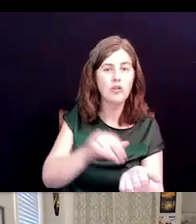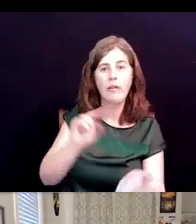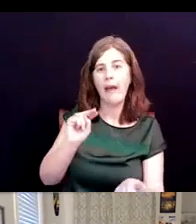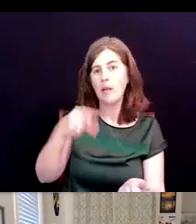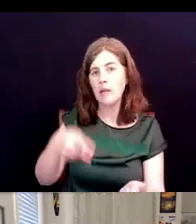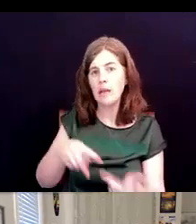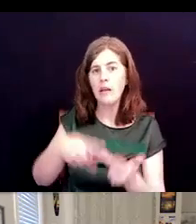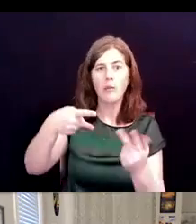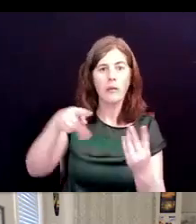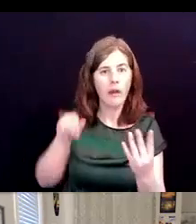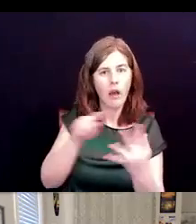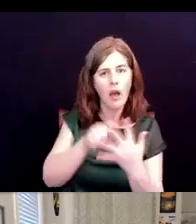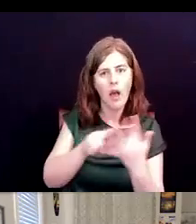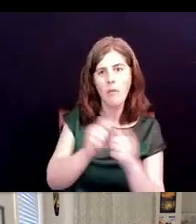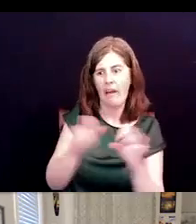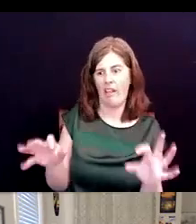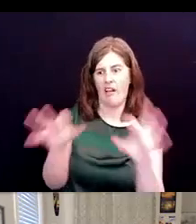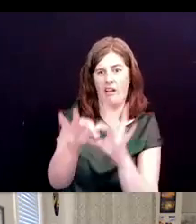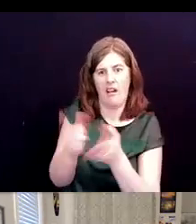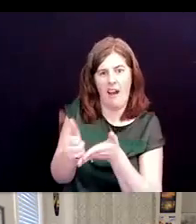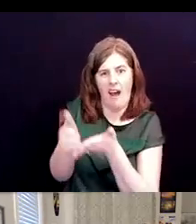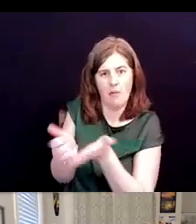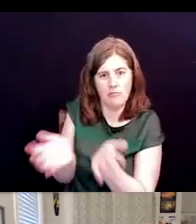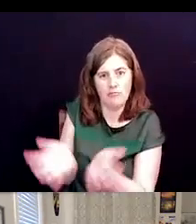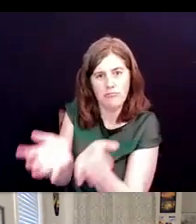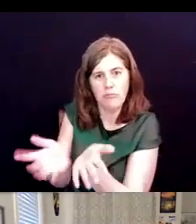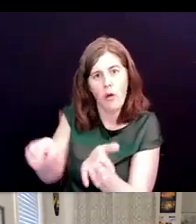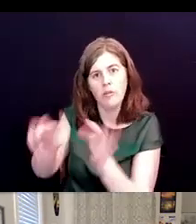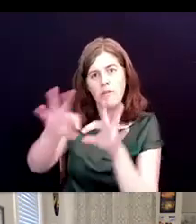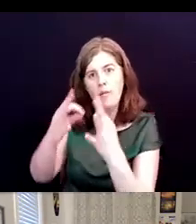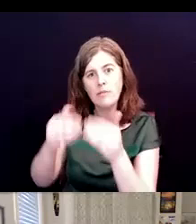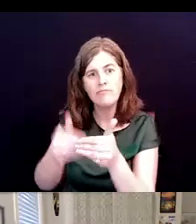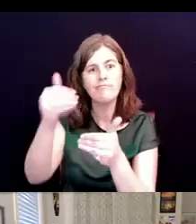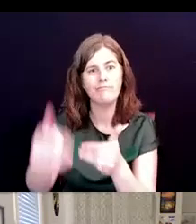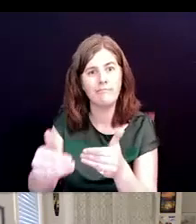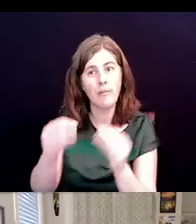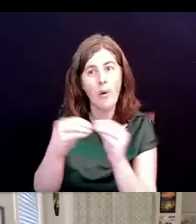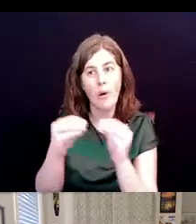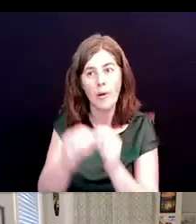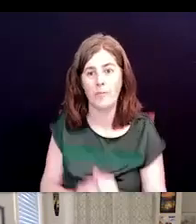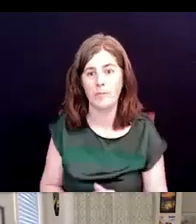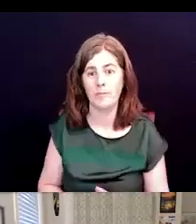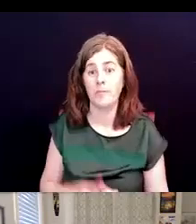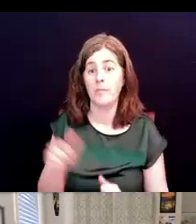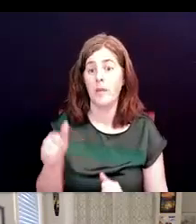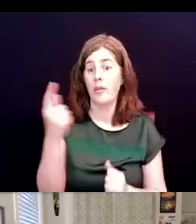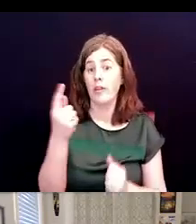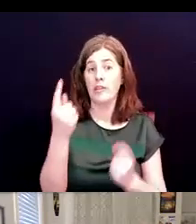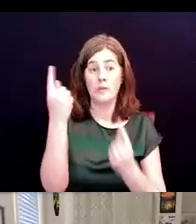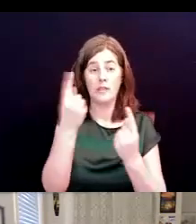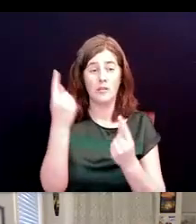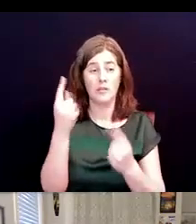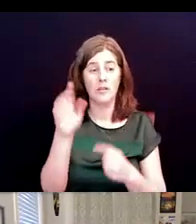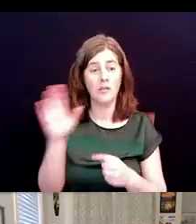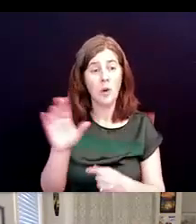physician's assistant, making that connection and helping those families take that next step forward. So other things to consider: your teeth,